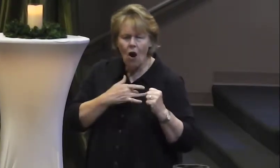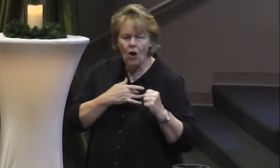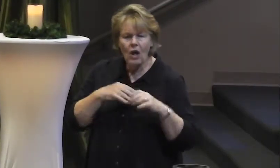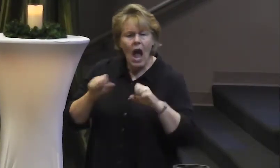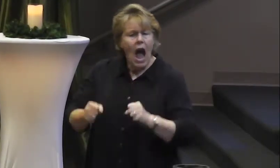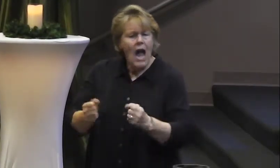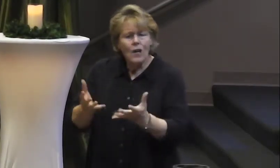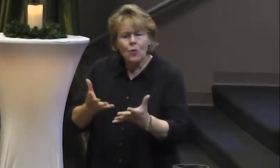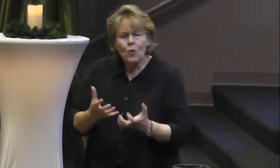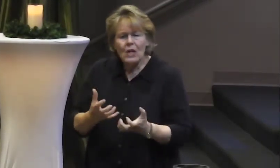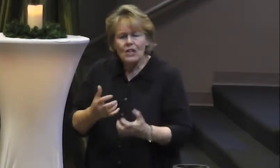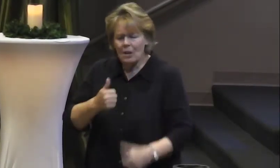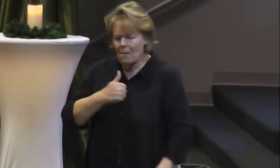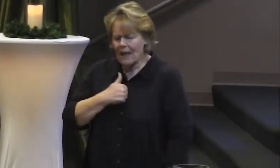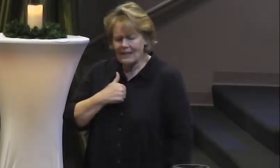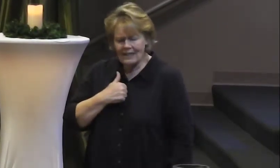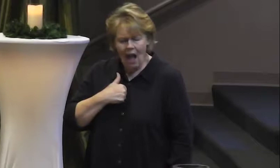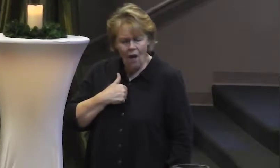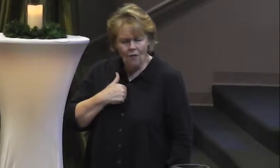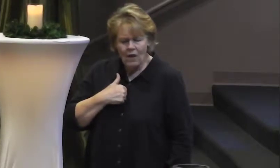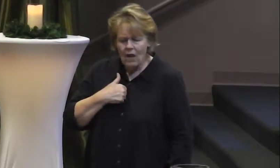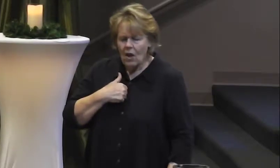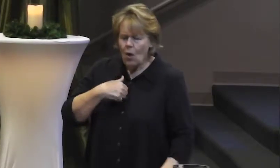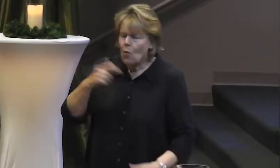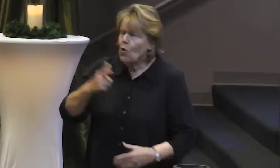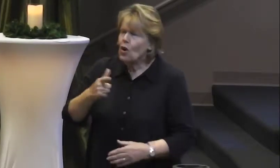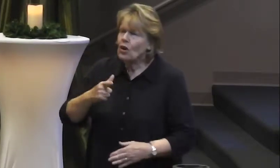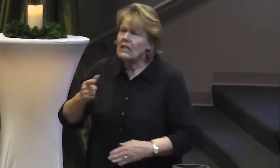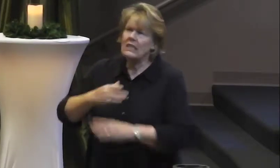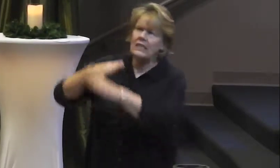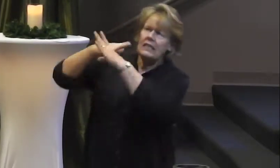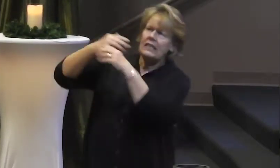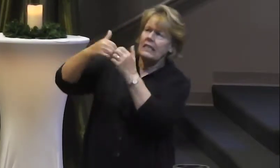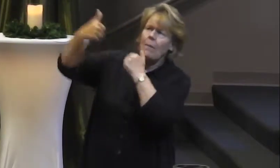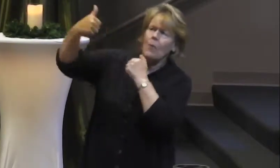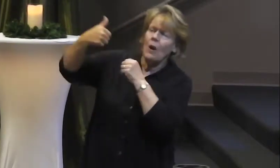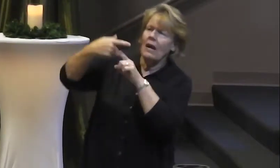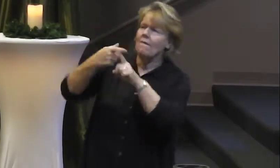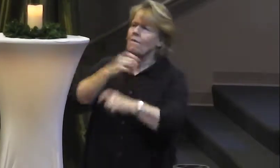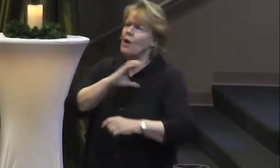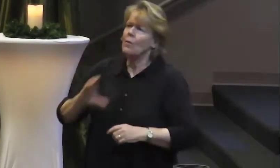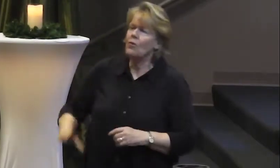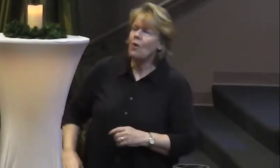I myself were cursed and cut off from Christ for the sake of my people,